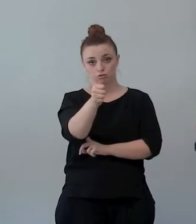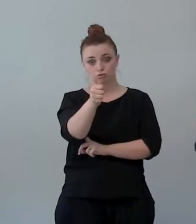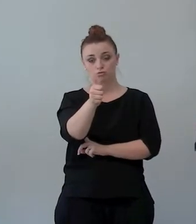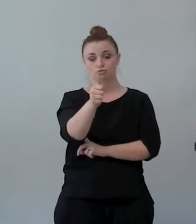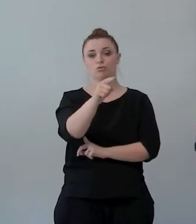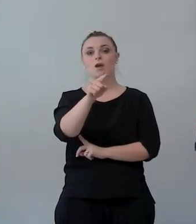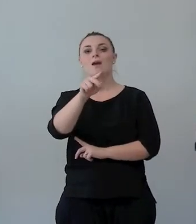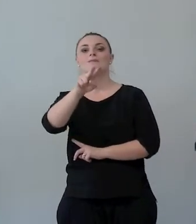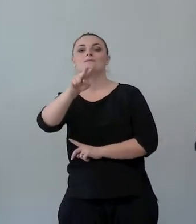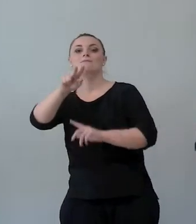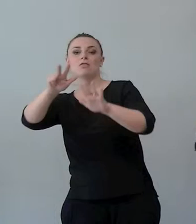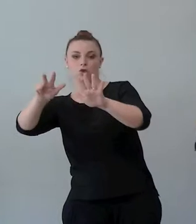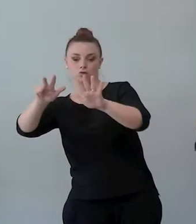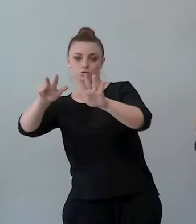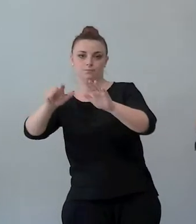11:28.